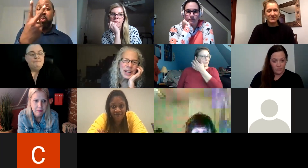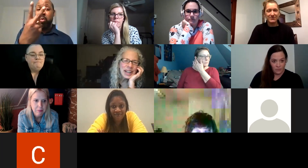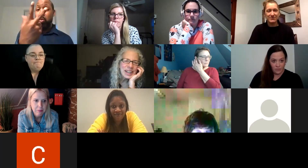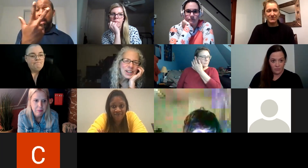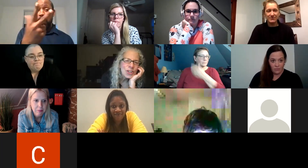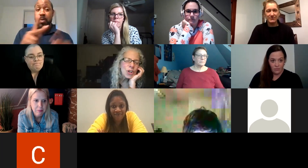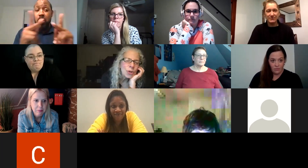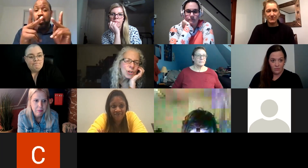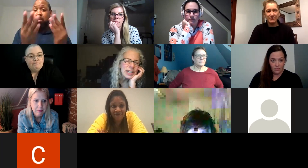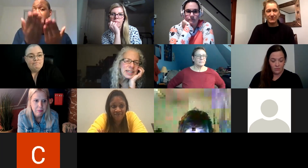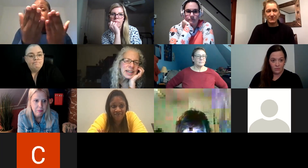Okay, so Ernest is saying,